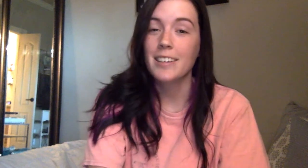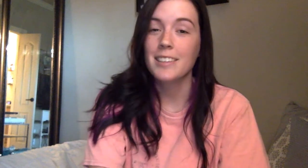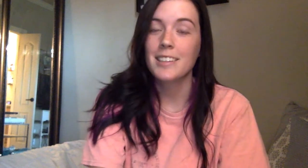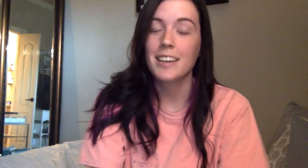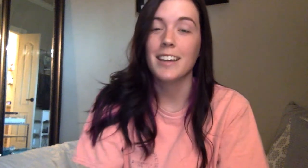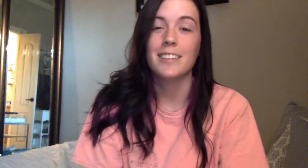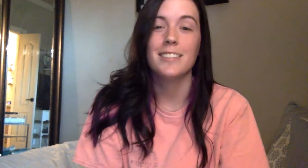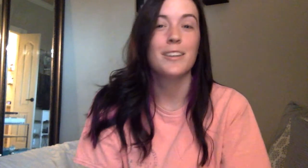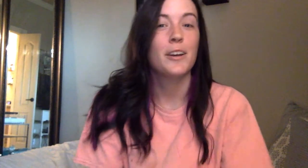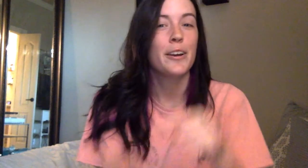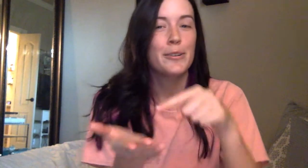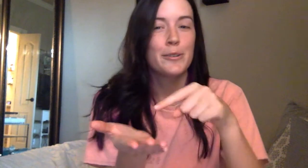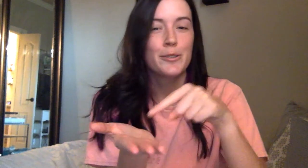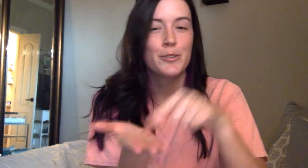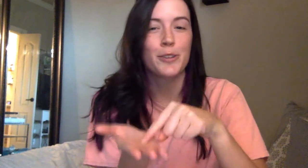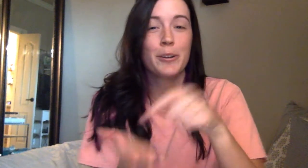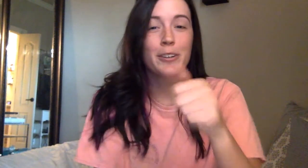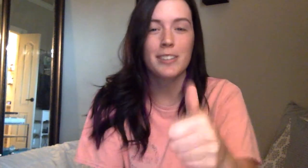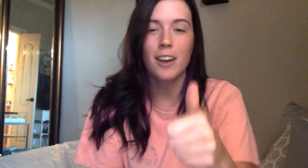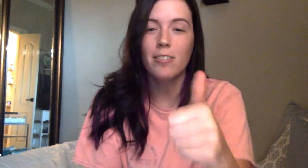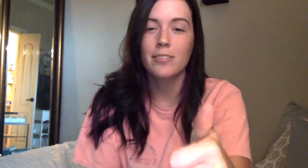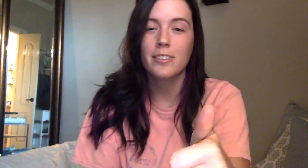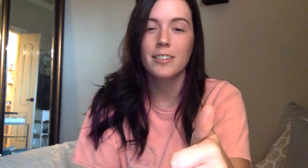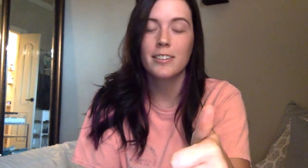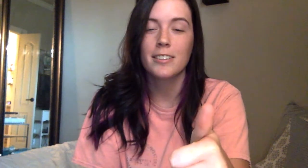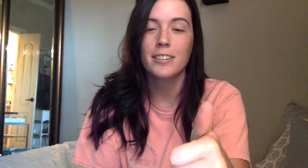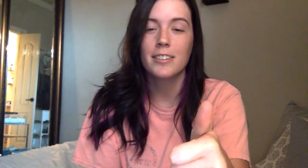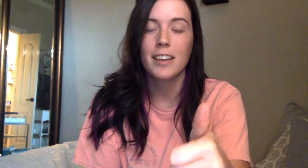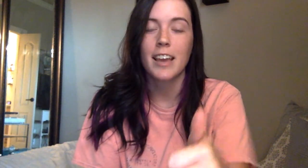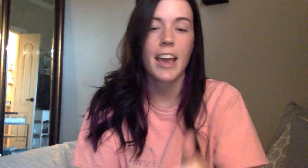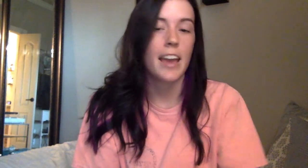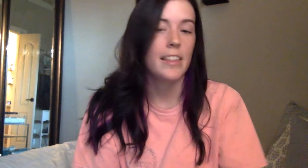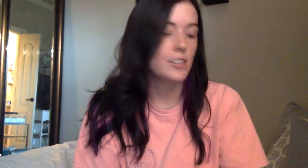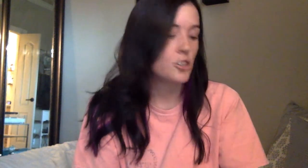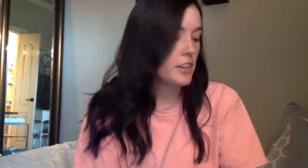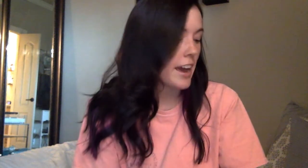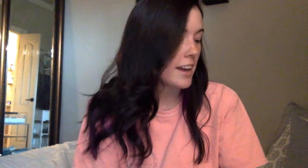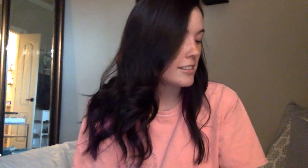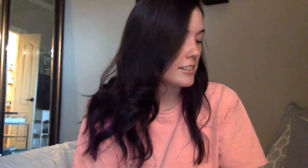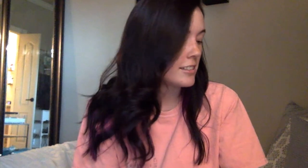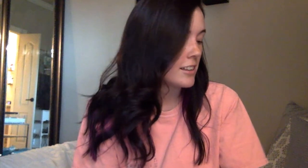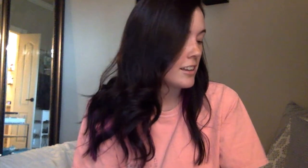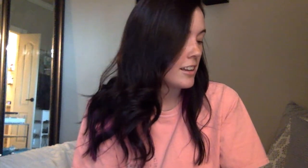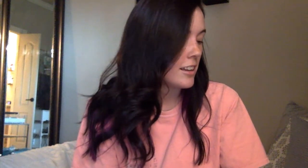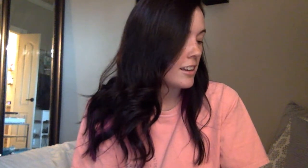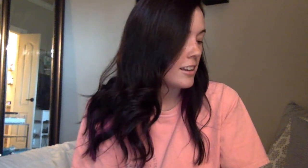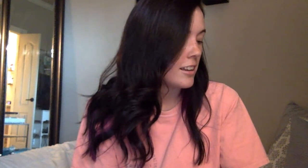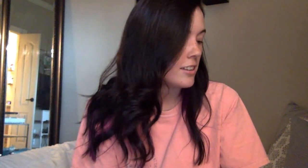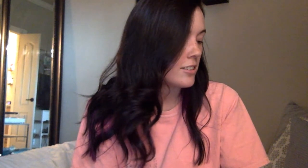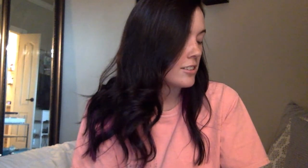Next is show yourself. And then she asks,